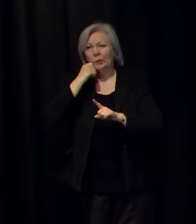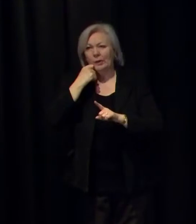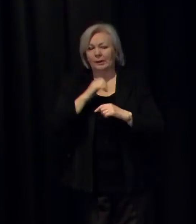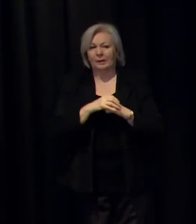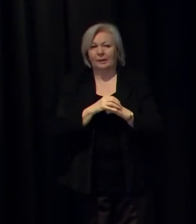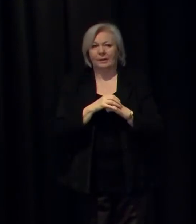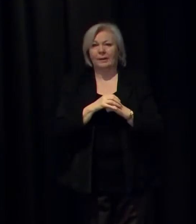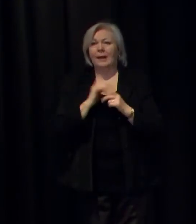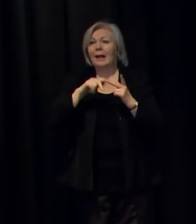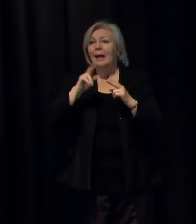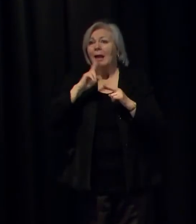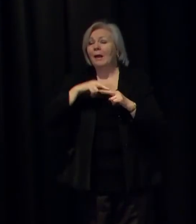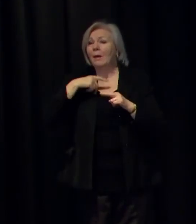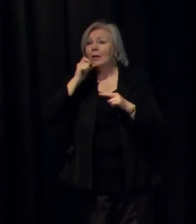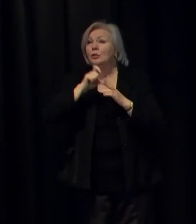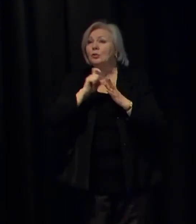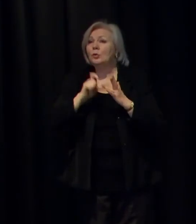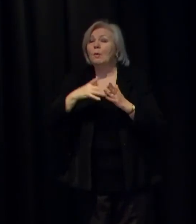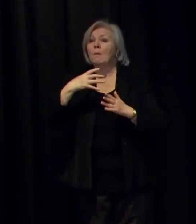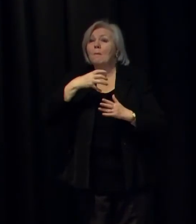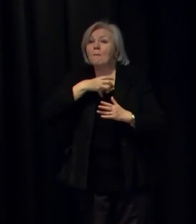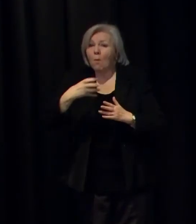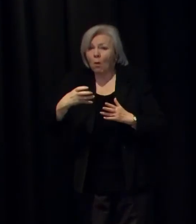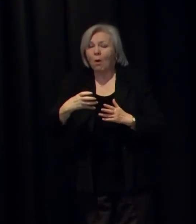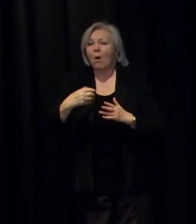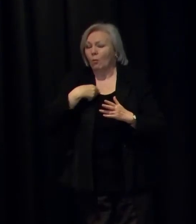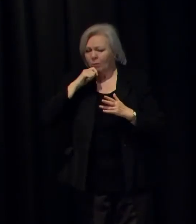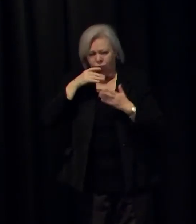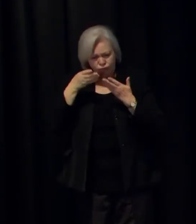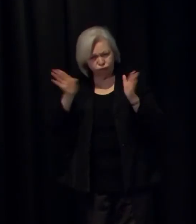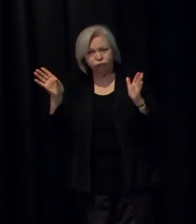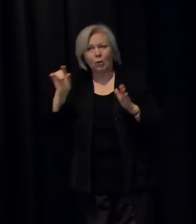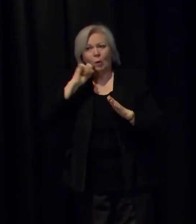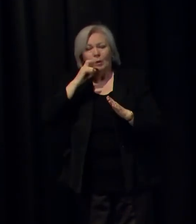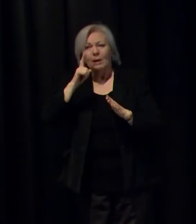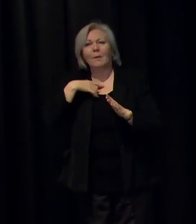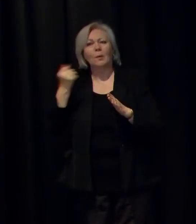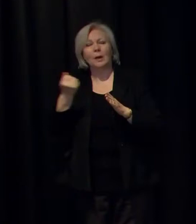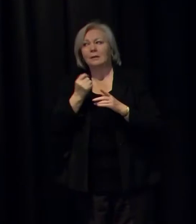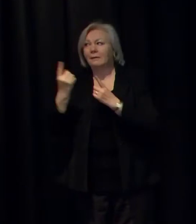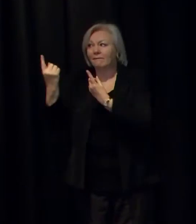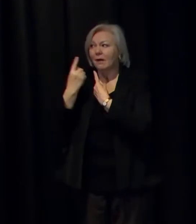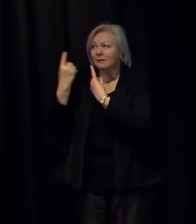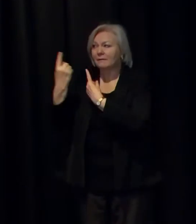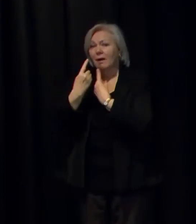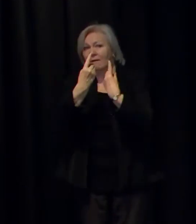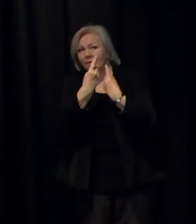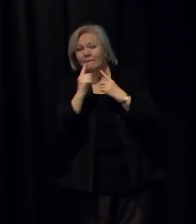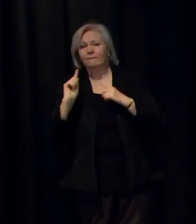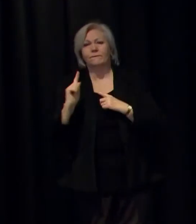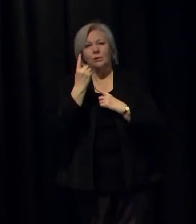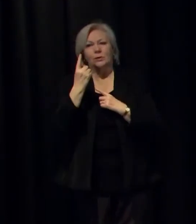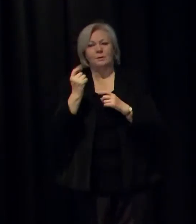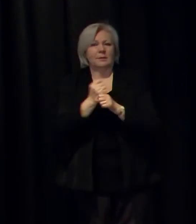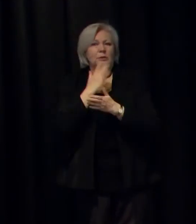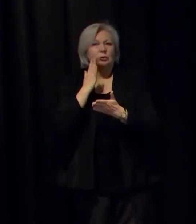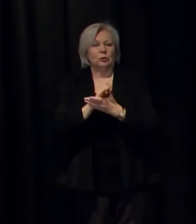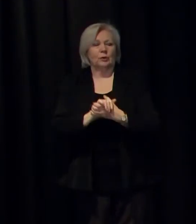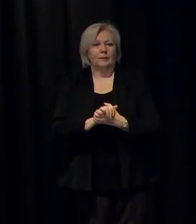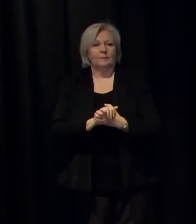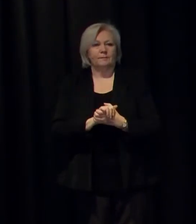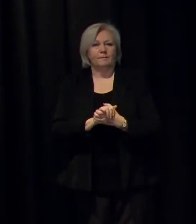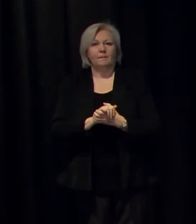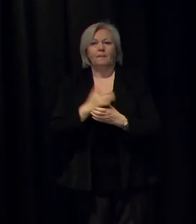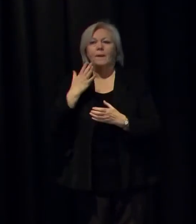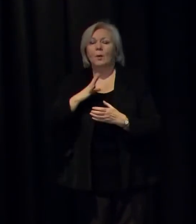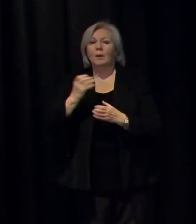minded to do that. But it's got to be based on advice. It's got to be based on modelling, and sadly, it can't. We just, again, I just say to every single person